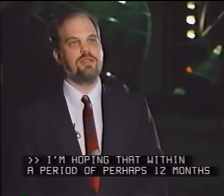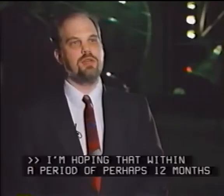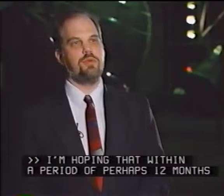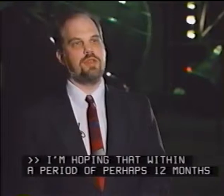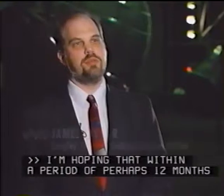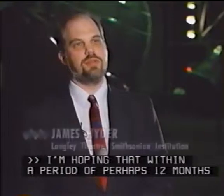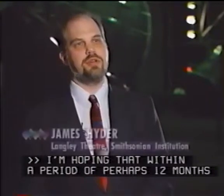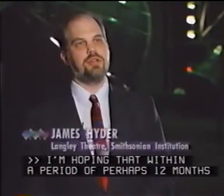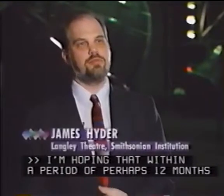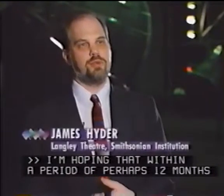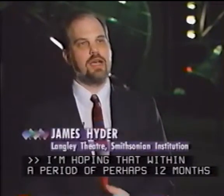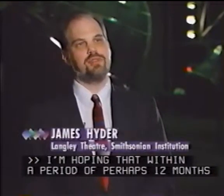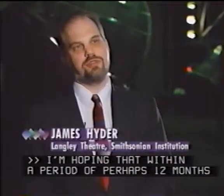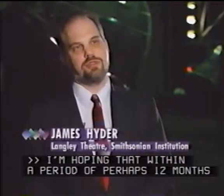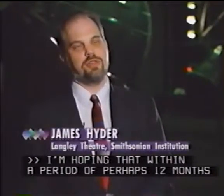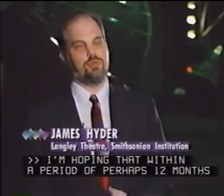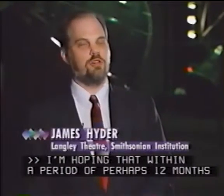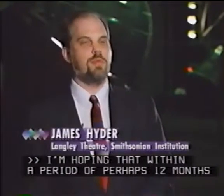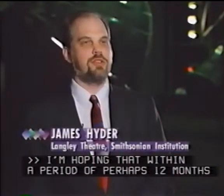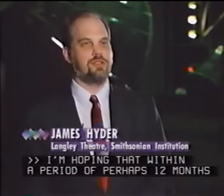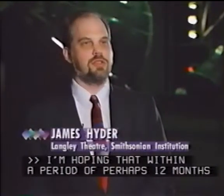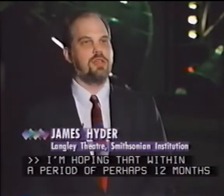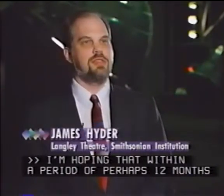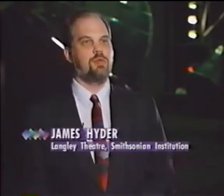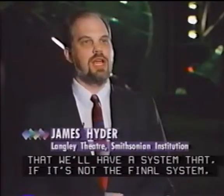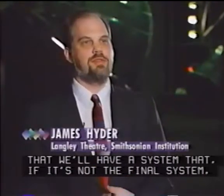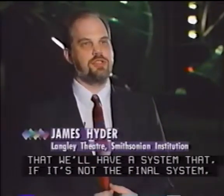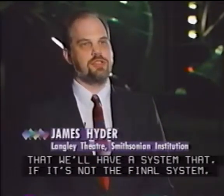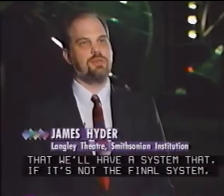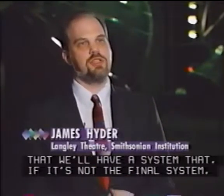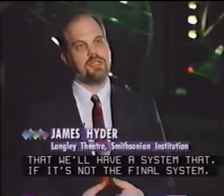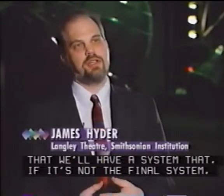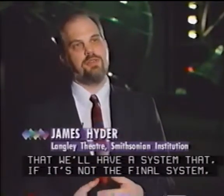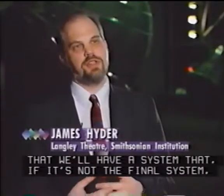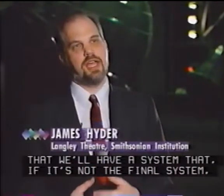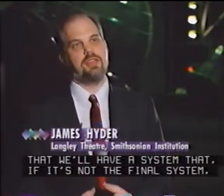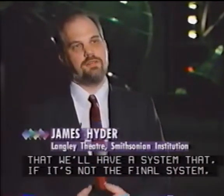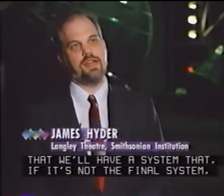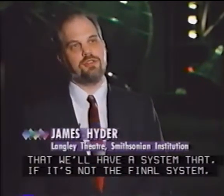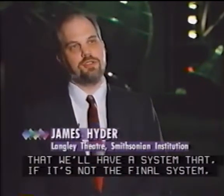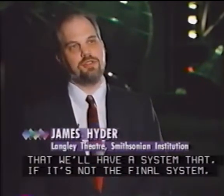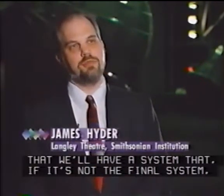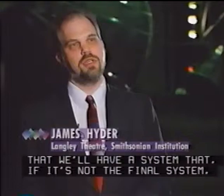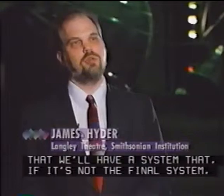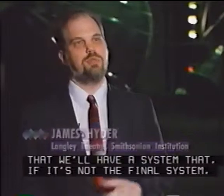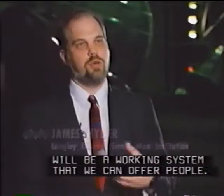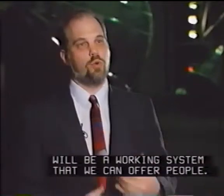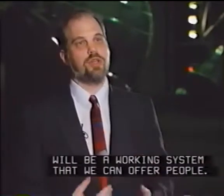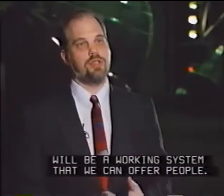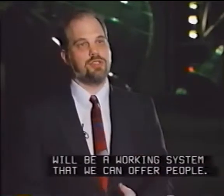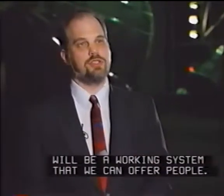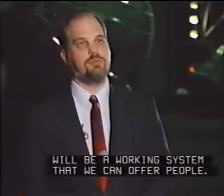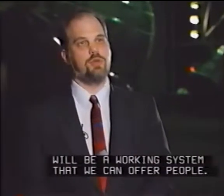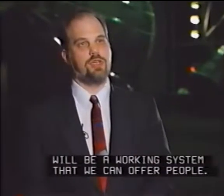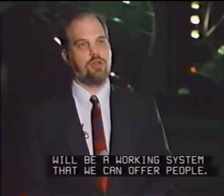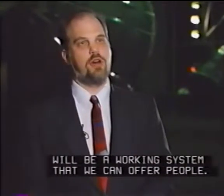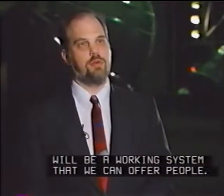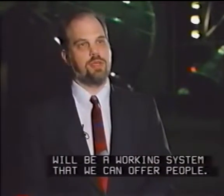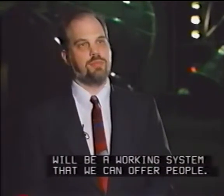that within the period of perhaps 12 months, that we'll have a system that it's not, if it's not the final system, will be a working system that we can offer people.